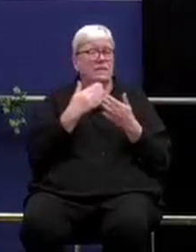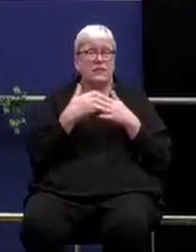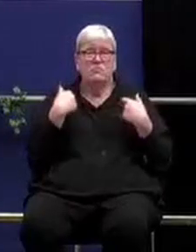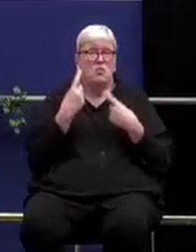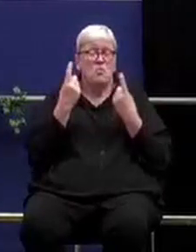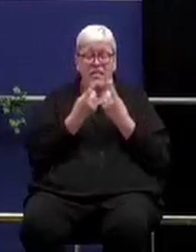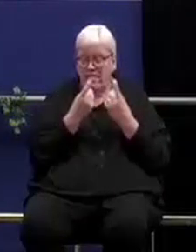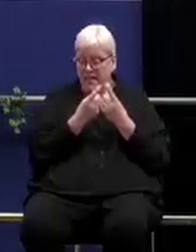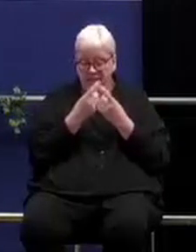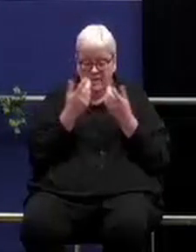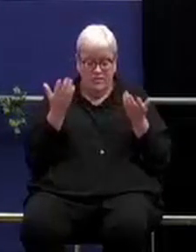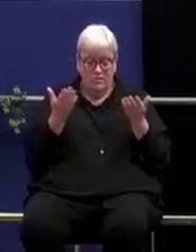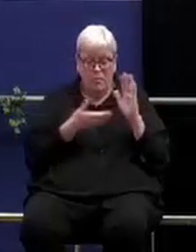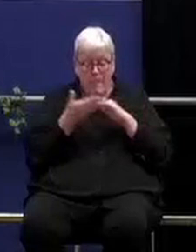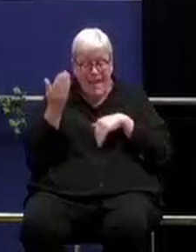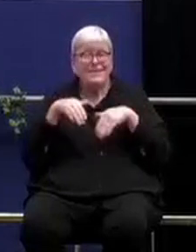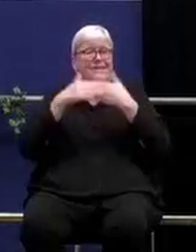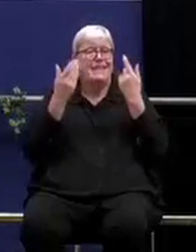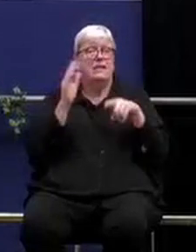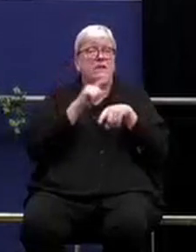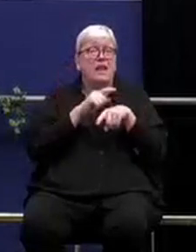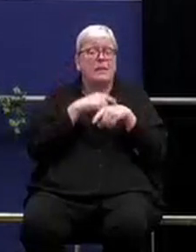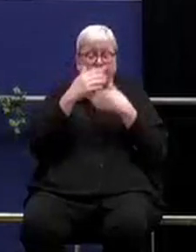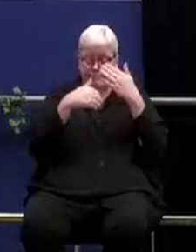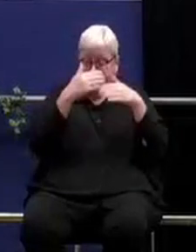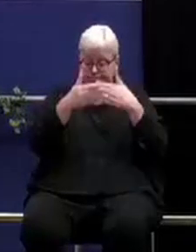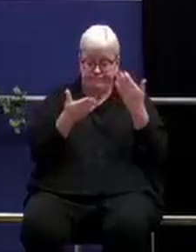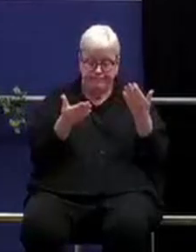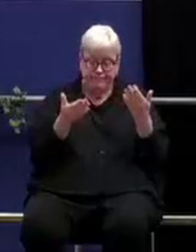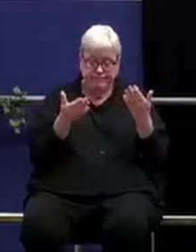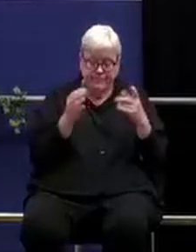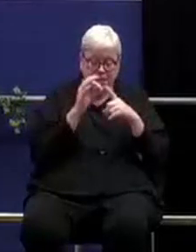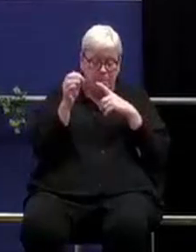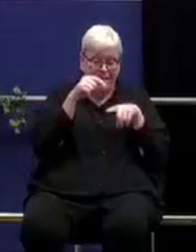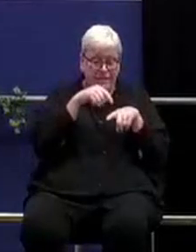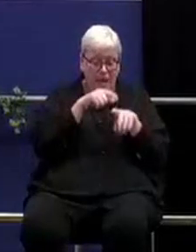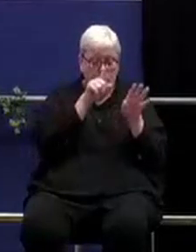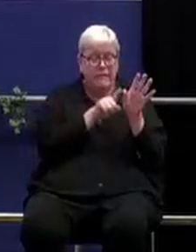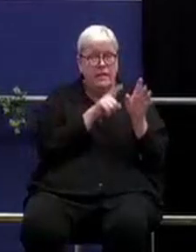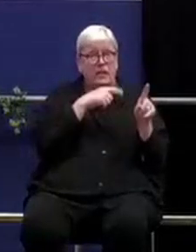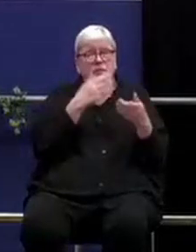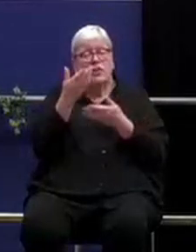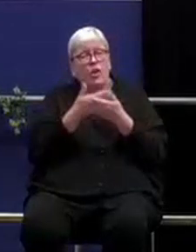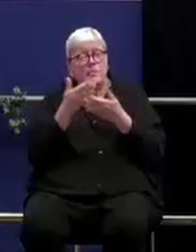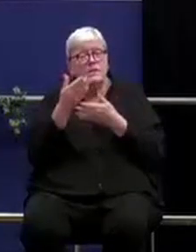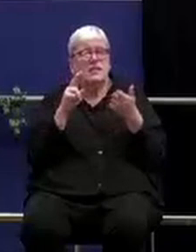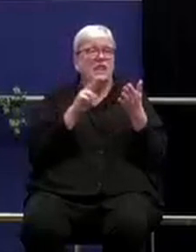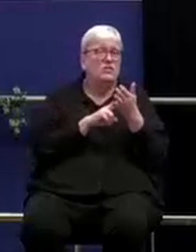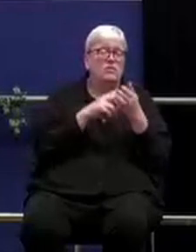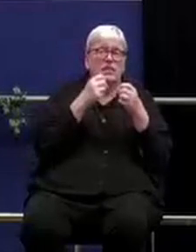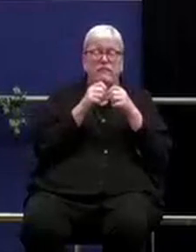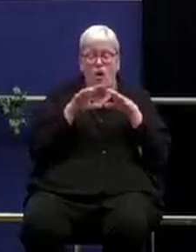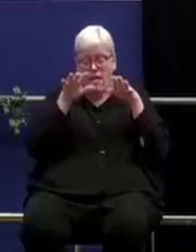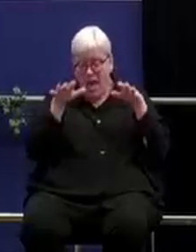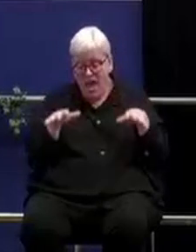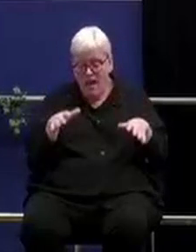and seasons, of being able to associate memories with a particular time of year, when conversations about nuclear fallout and isotopic